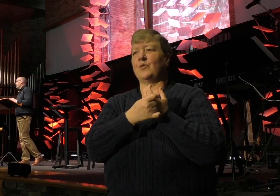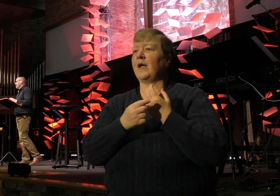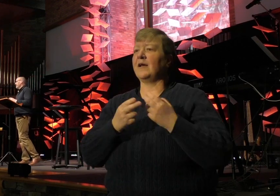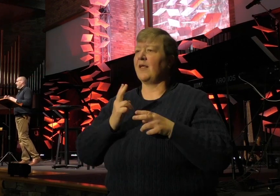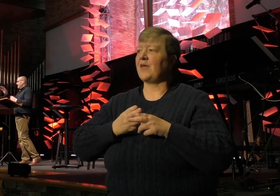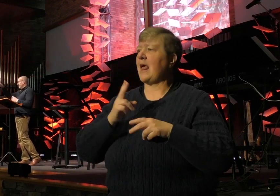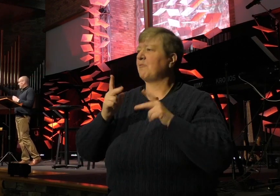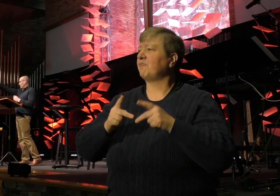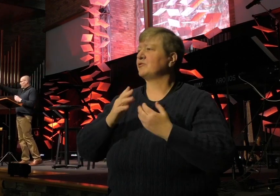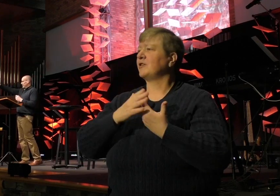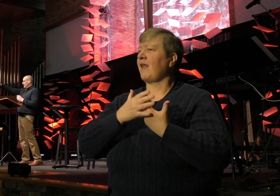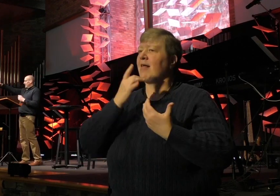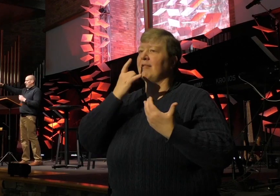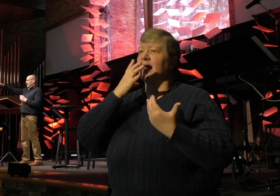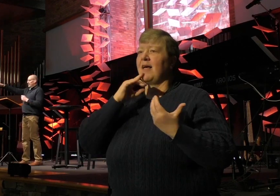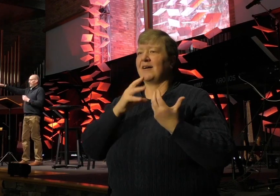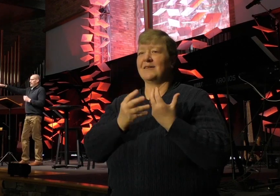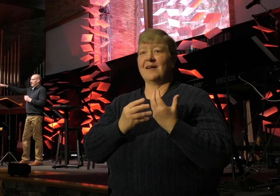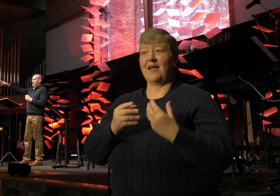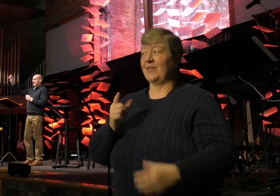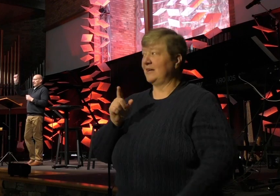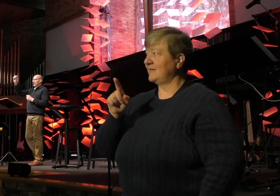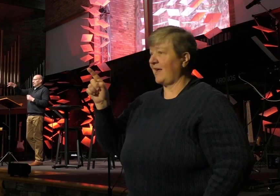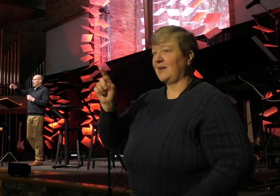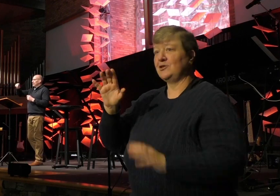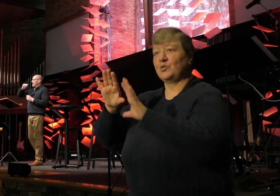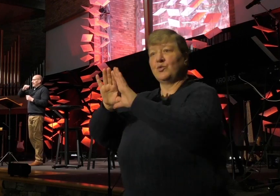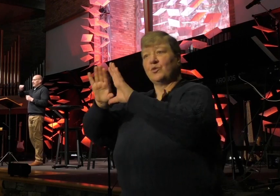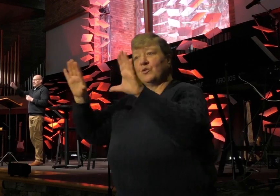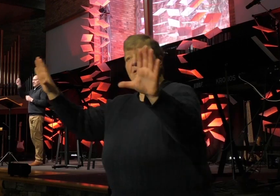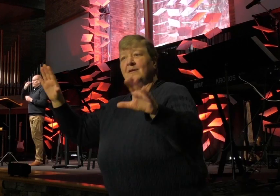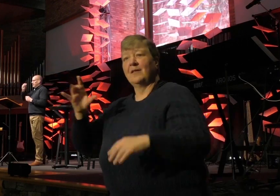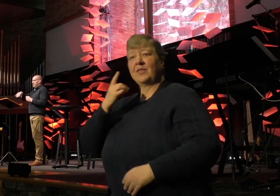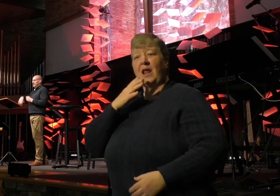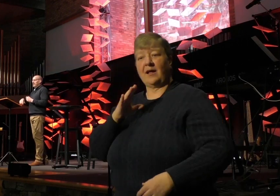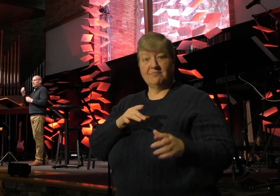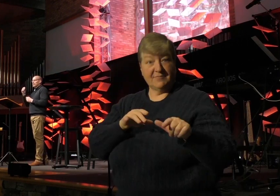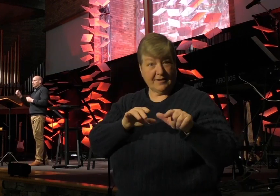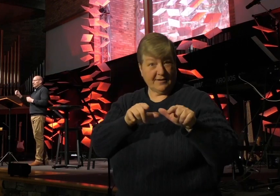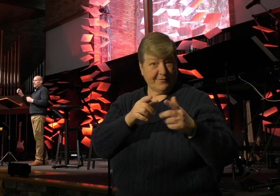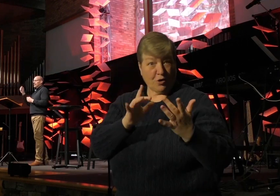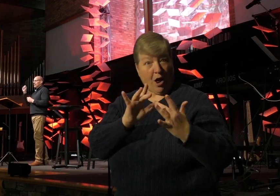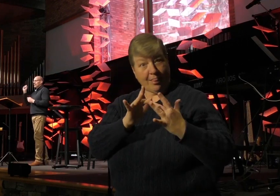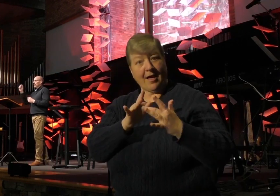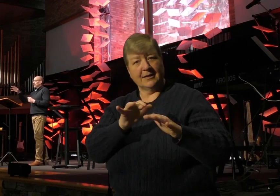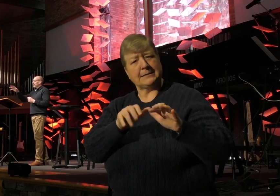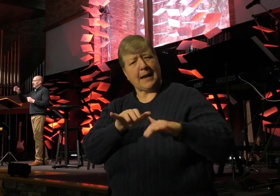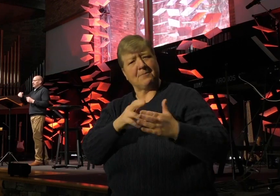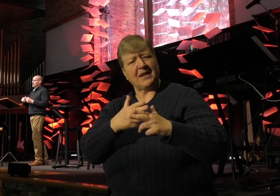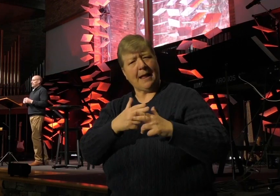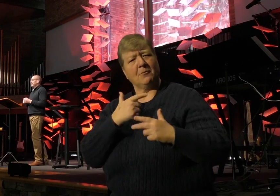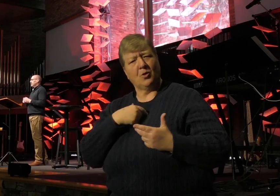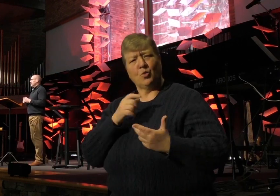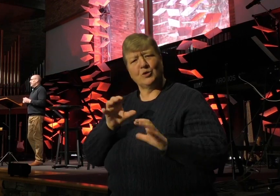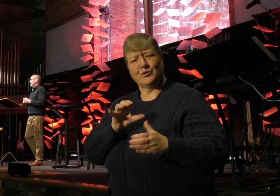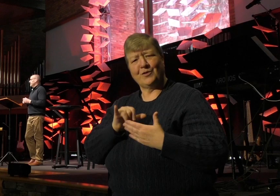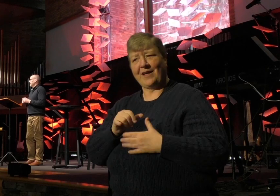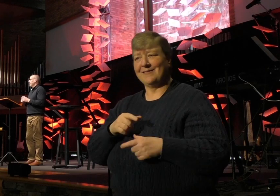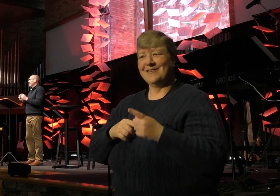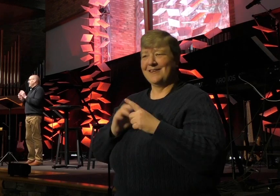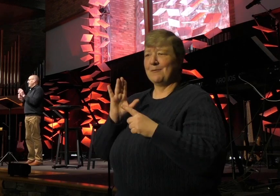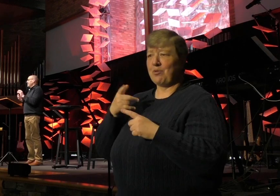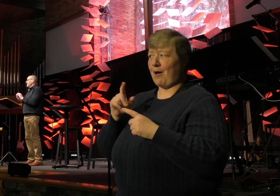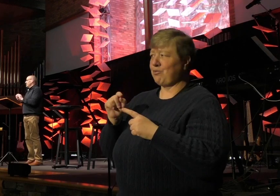bulb. And then take it over to the light board. And again, those of you online, just type in the names. We'll do it for you. Brockport campus, you do it out in the